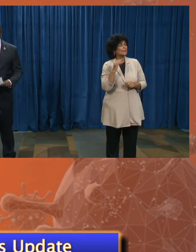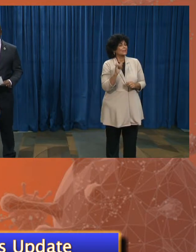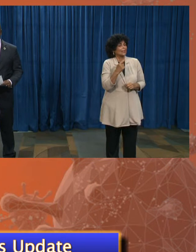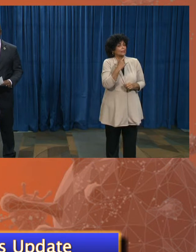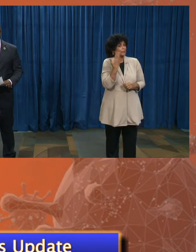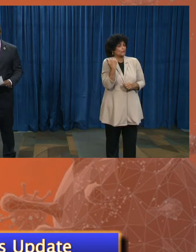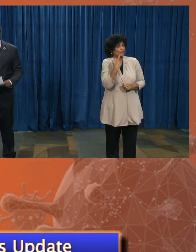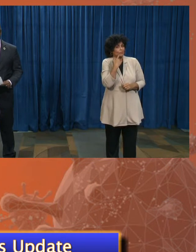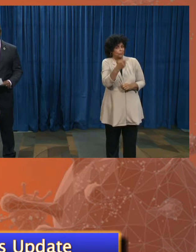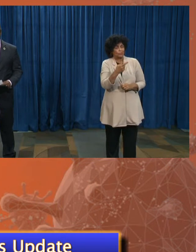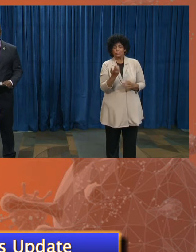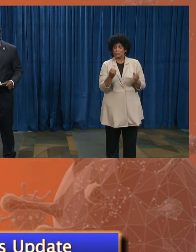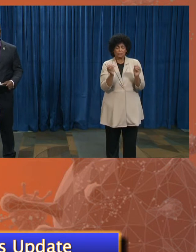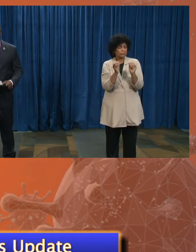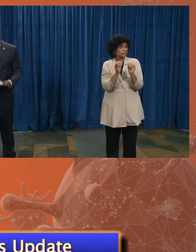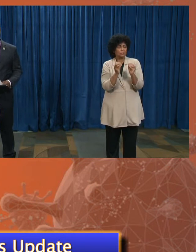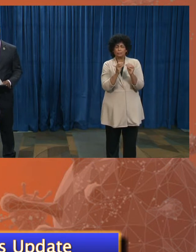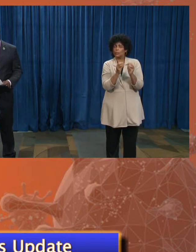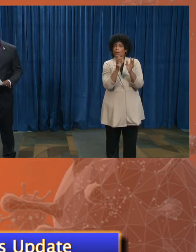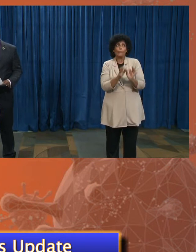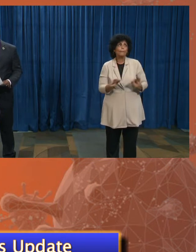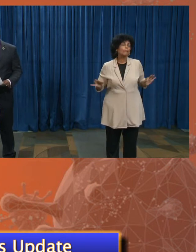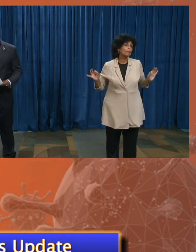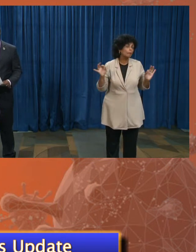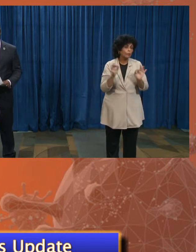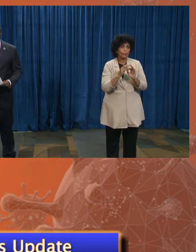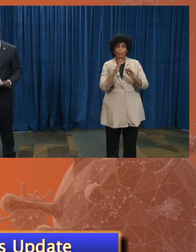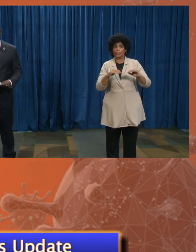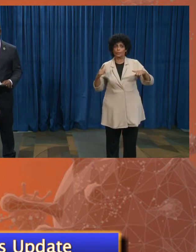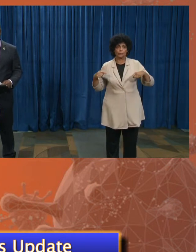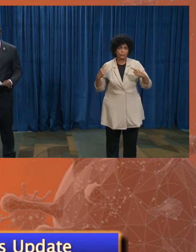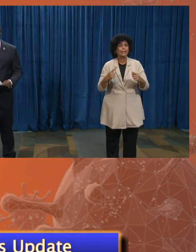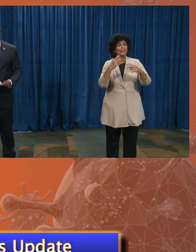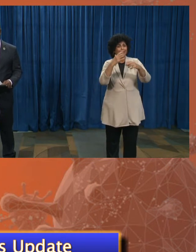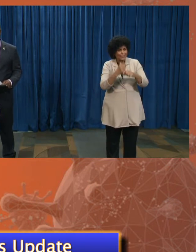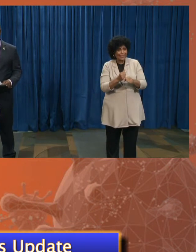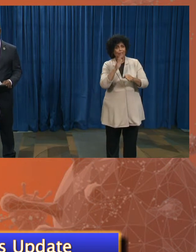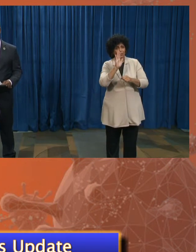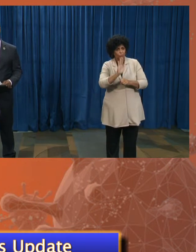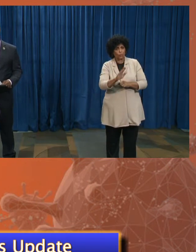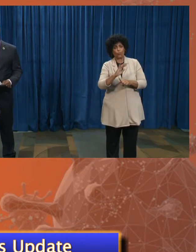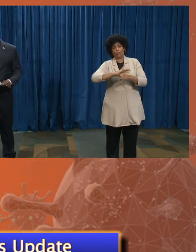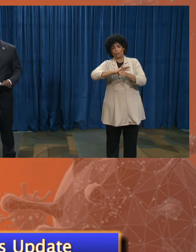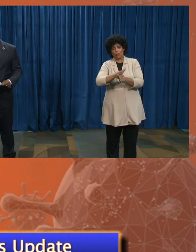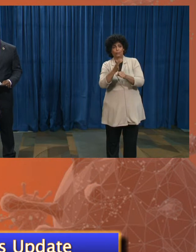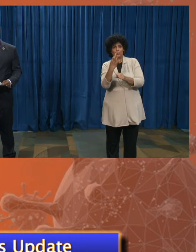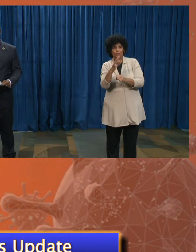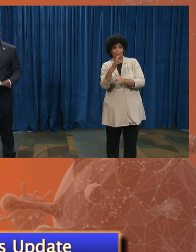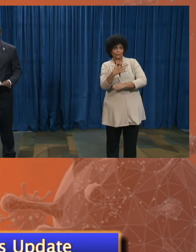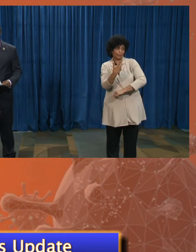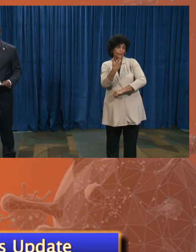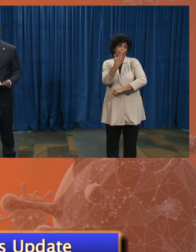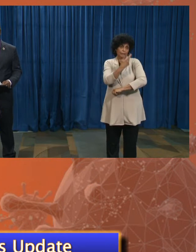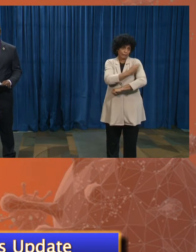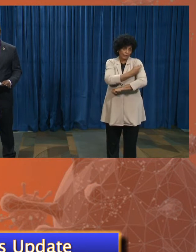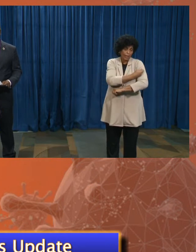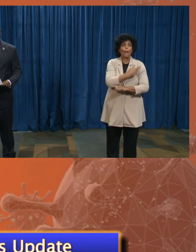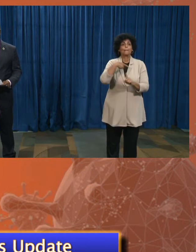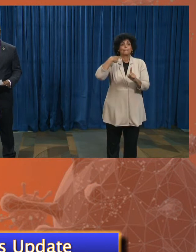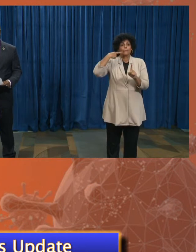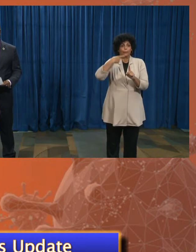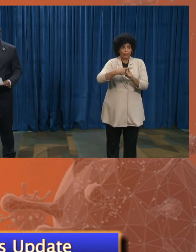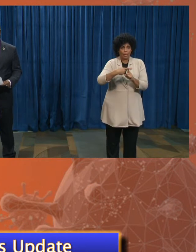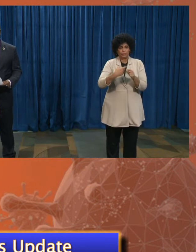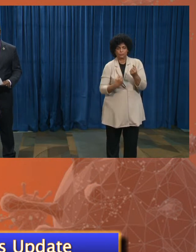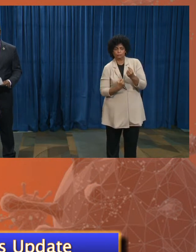now more than ever to get your COVID-19 vaccination and booster shots. Along